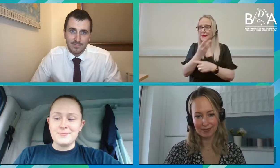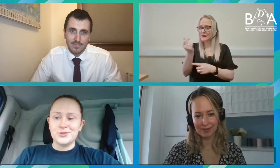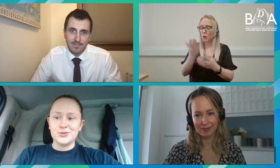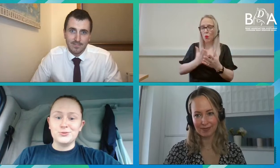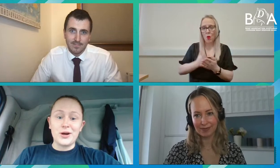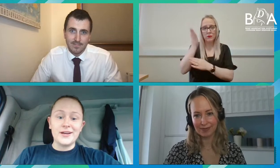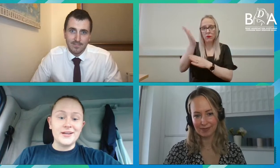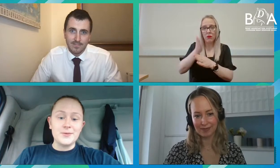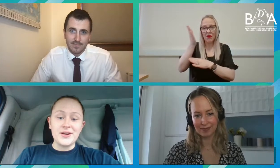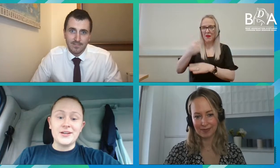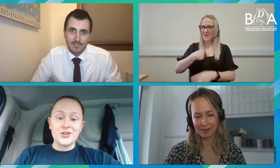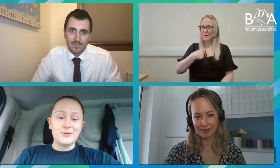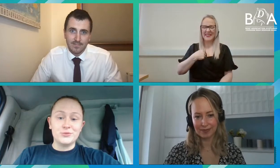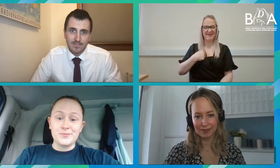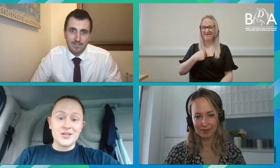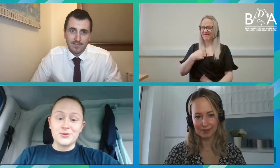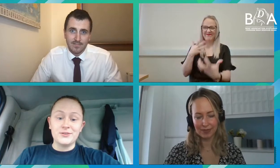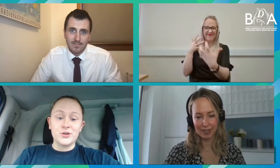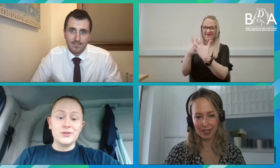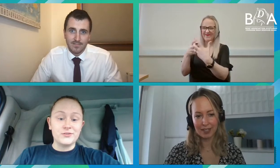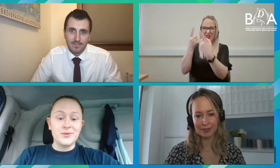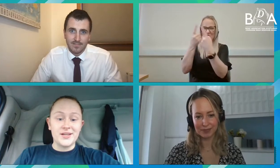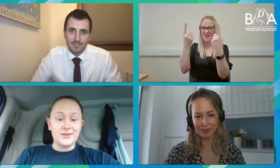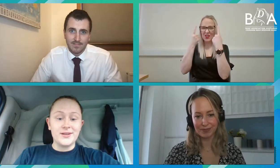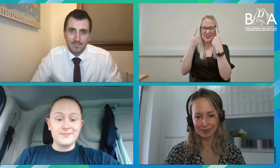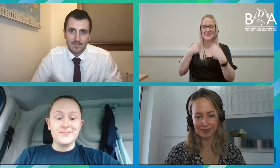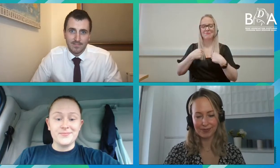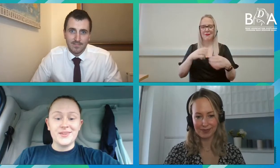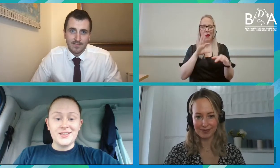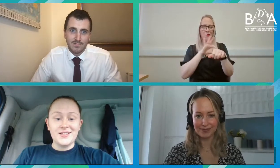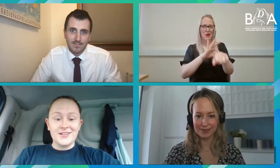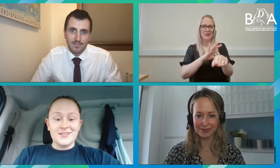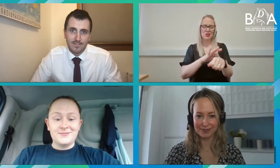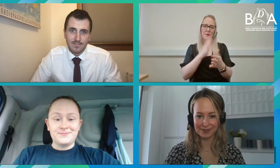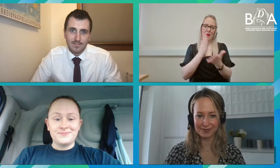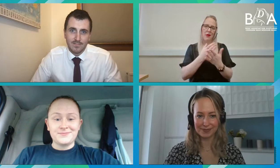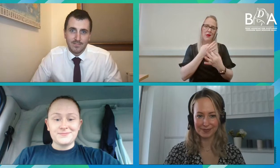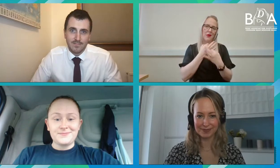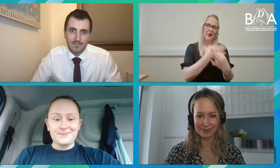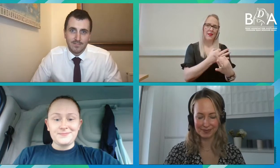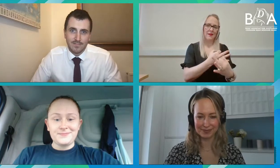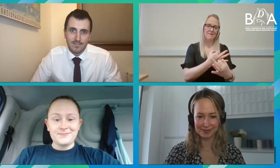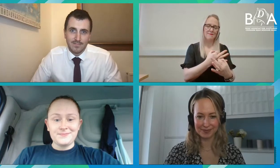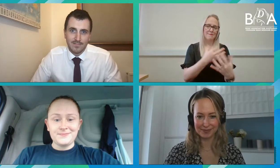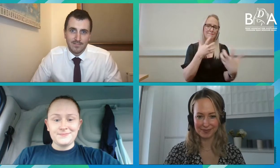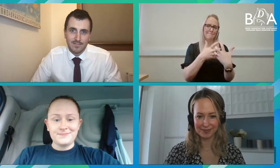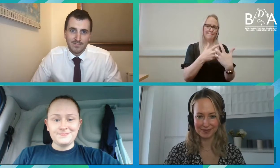anyway. So working in an apprenticeship was the best way forward for me anyway.